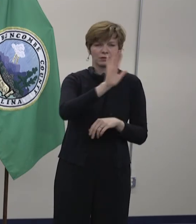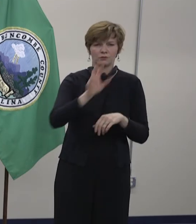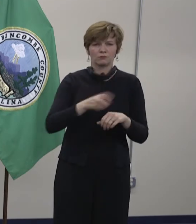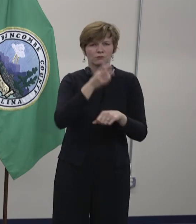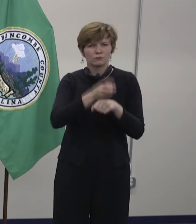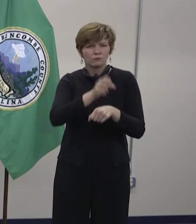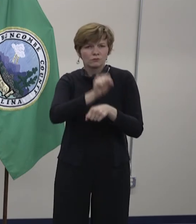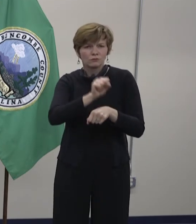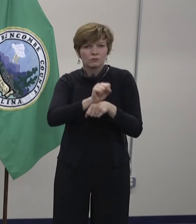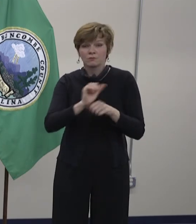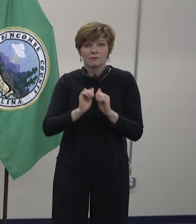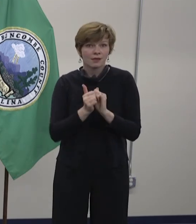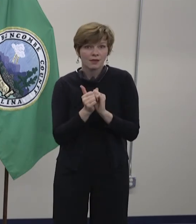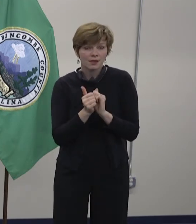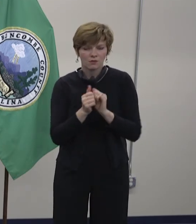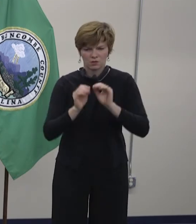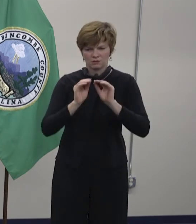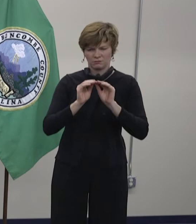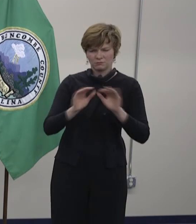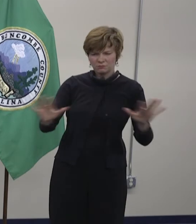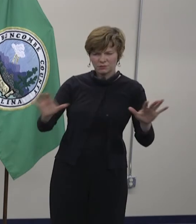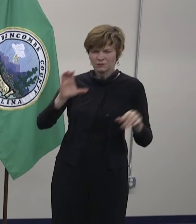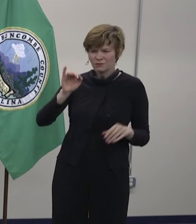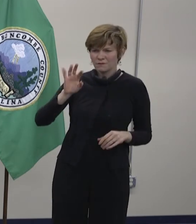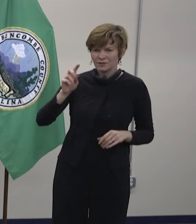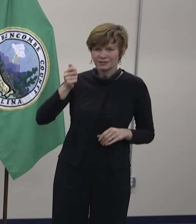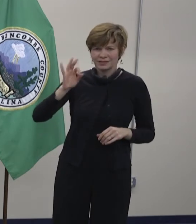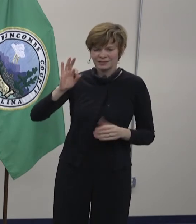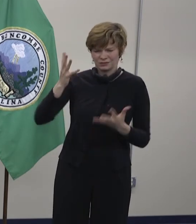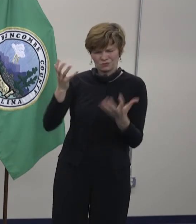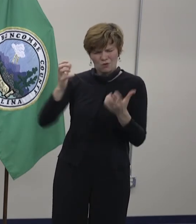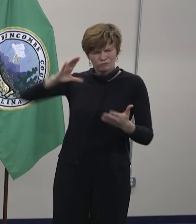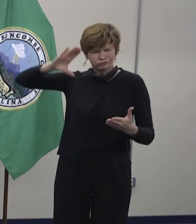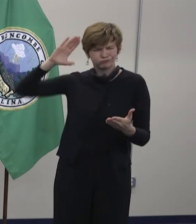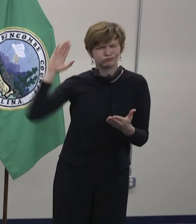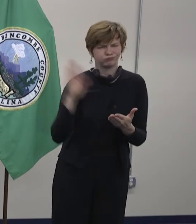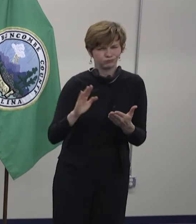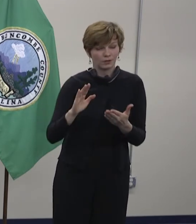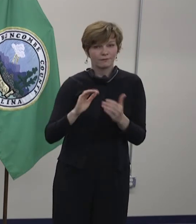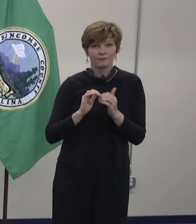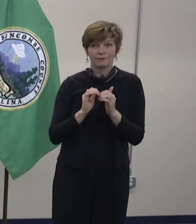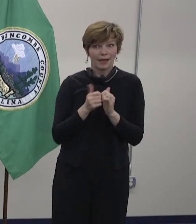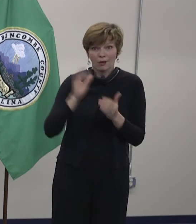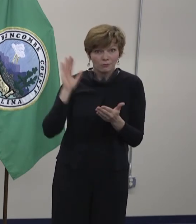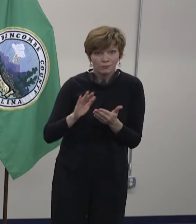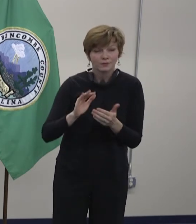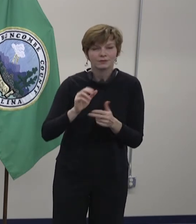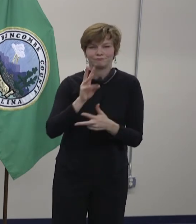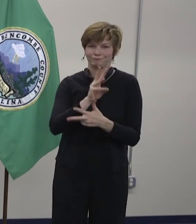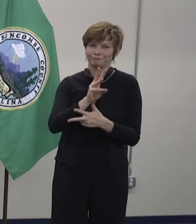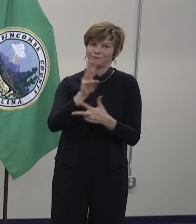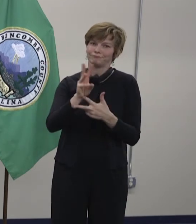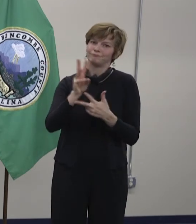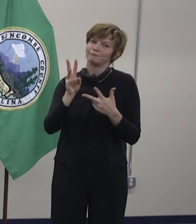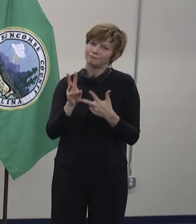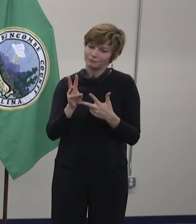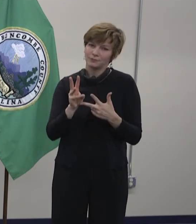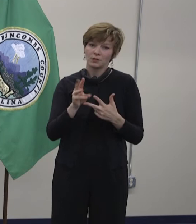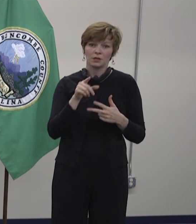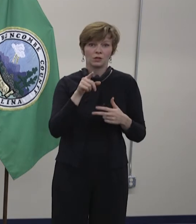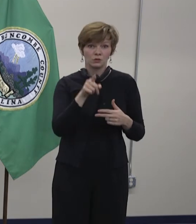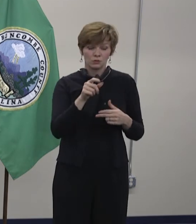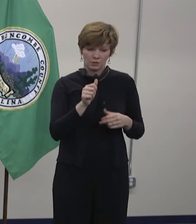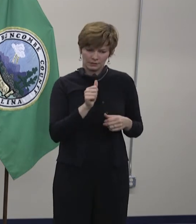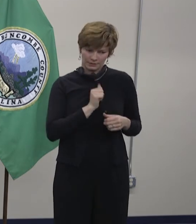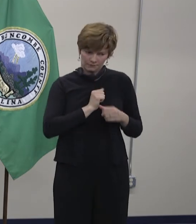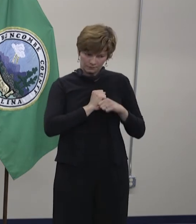to commit to slowing the spread of COVID-19 by practicing the 3 W's. Protecting yourself protects